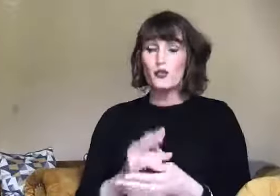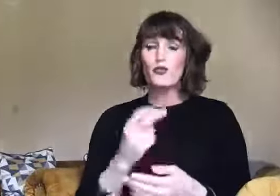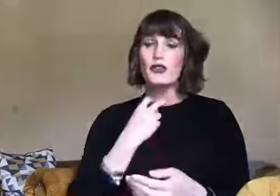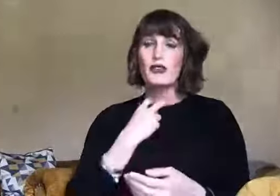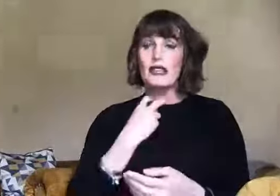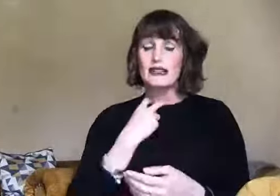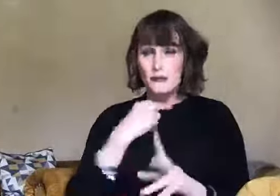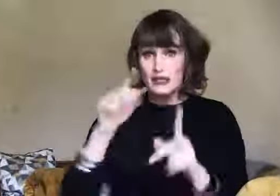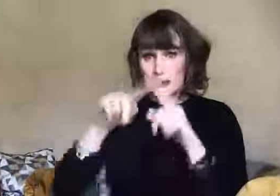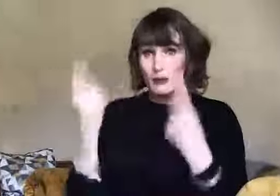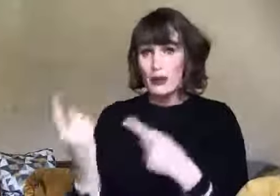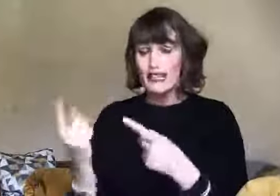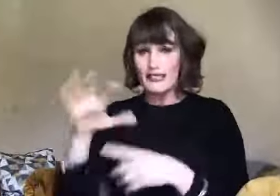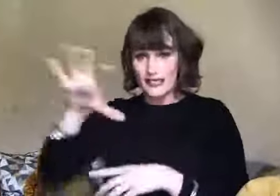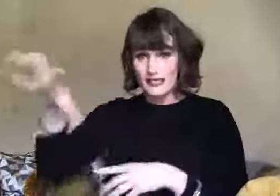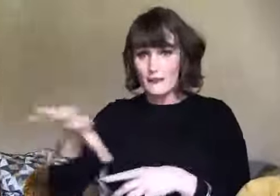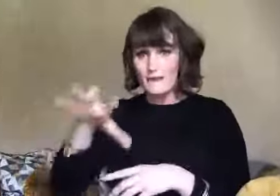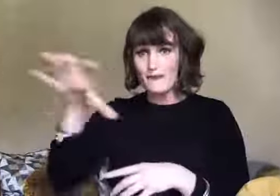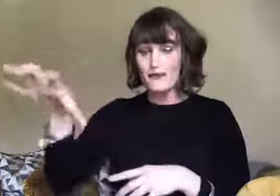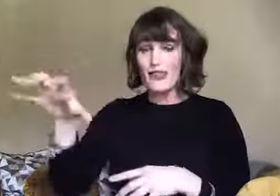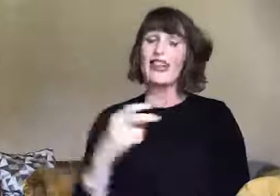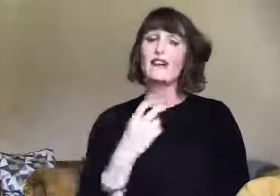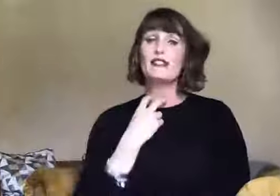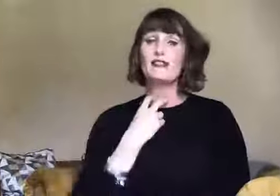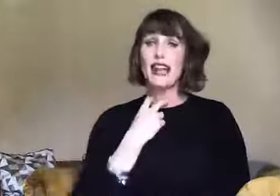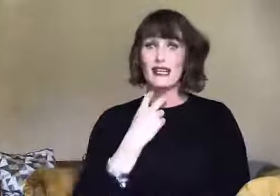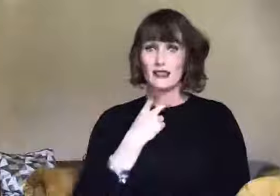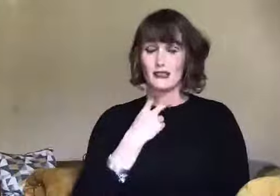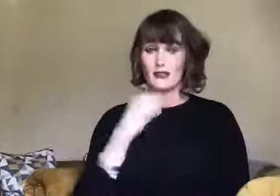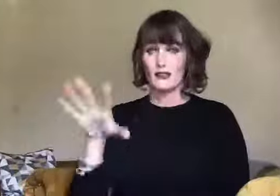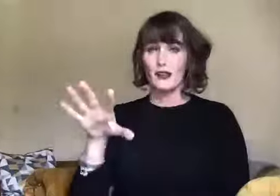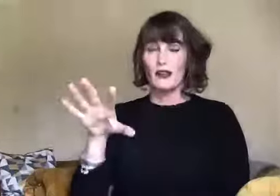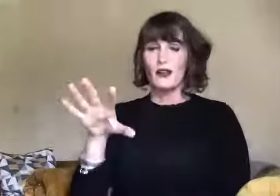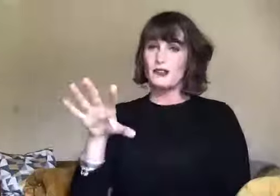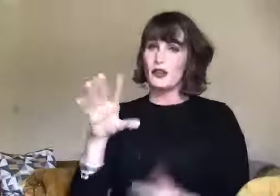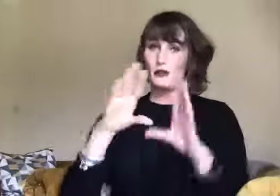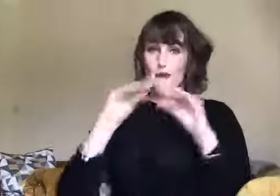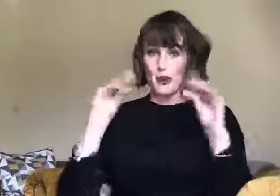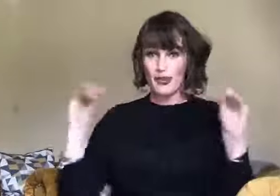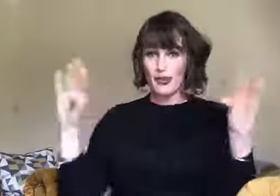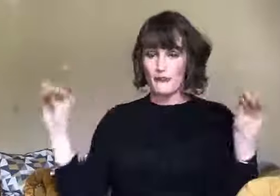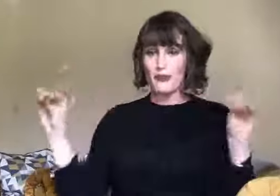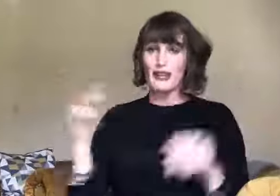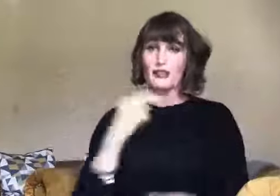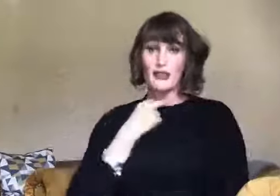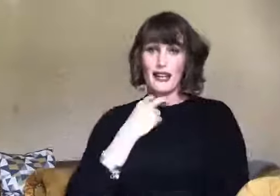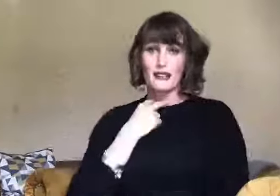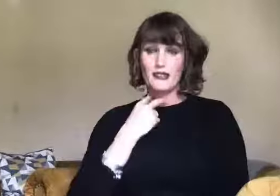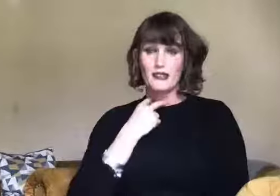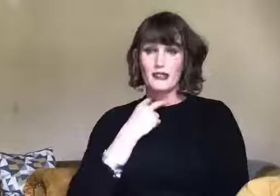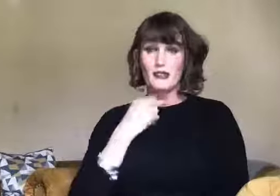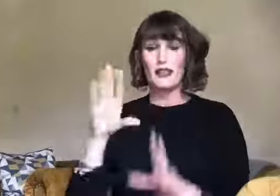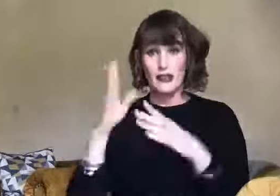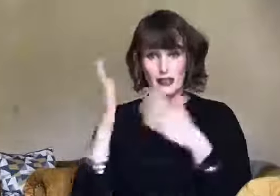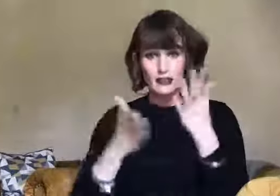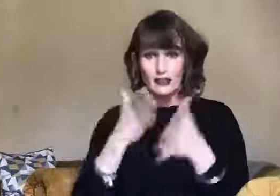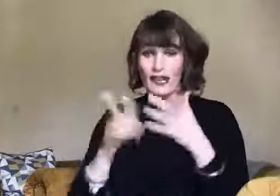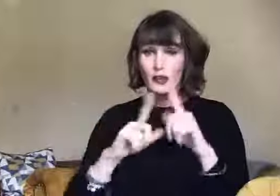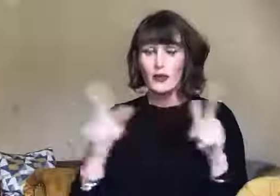sure that in different places, they have different accents. So Birmingham has an accent in the sign